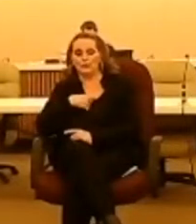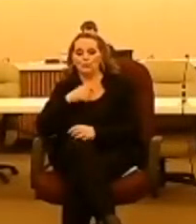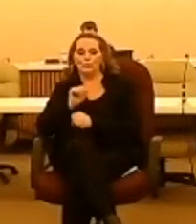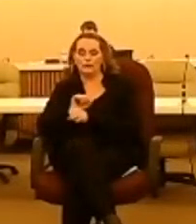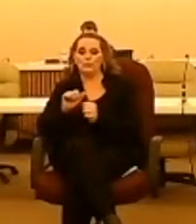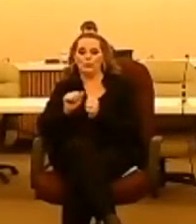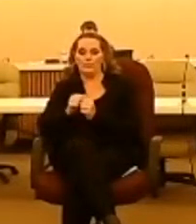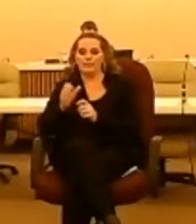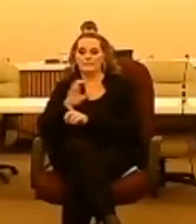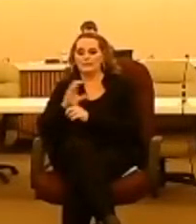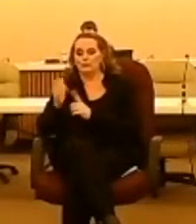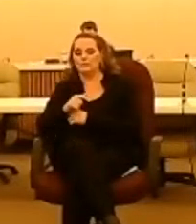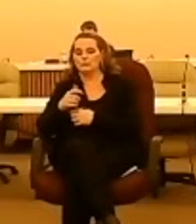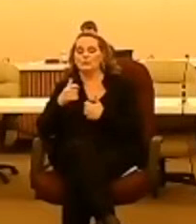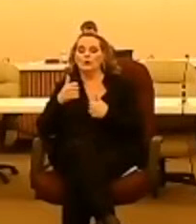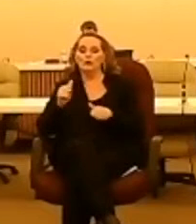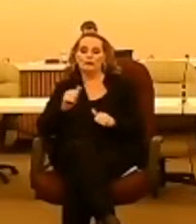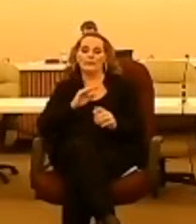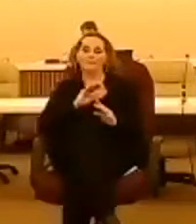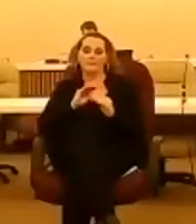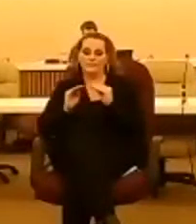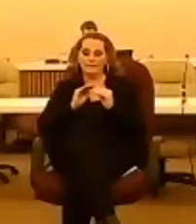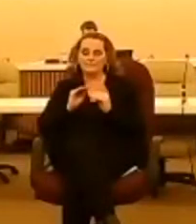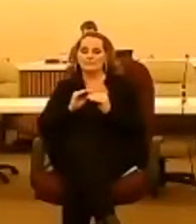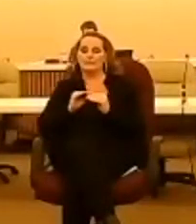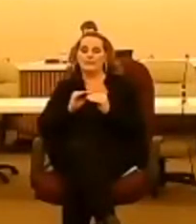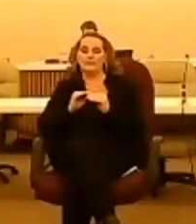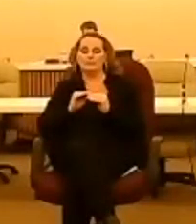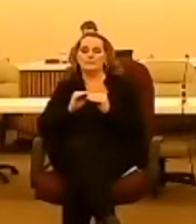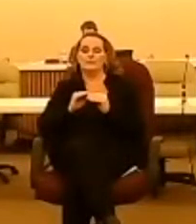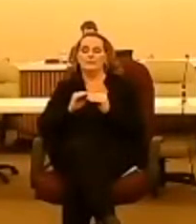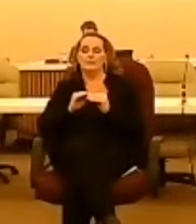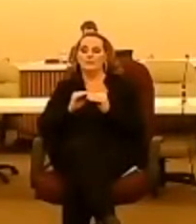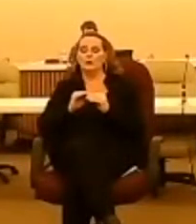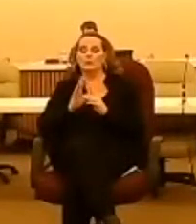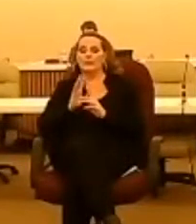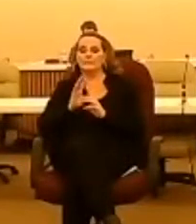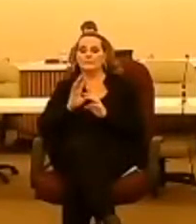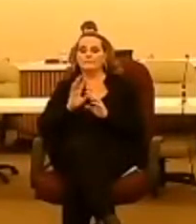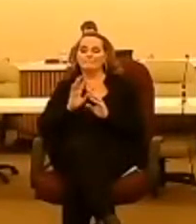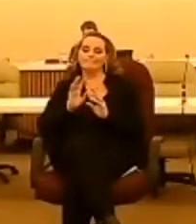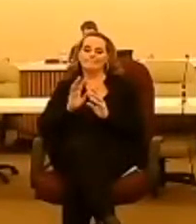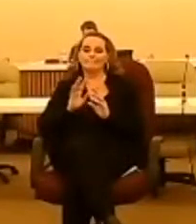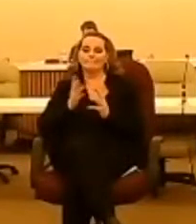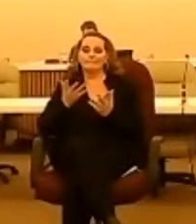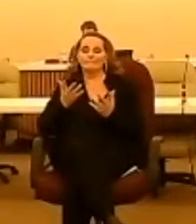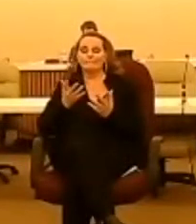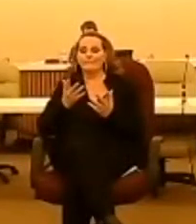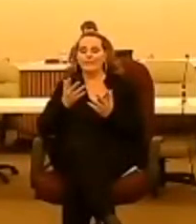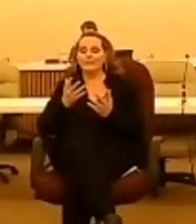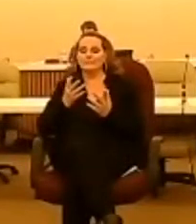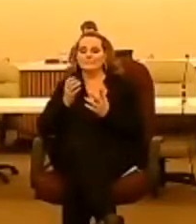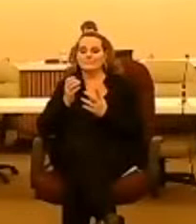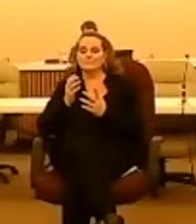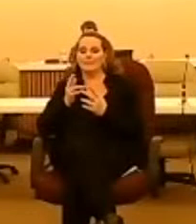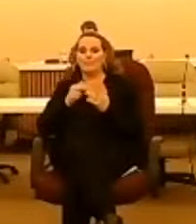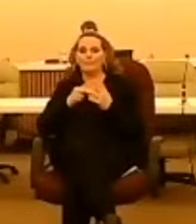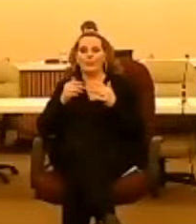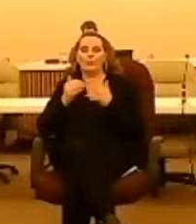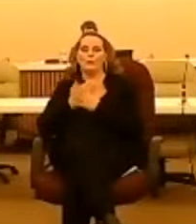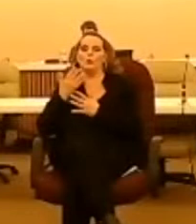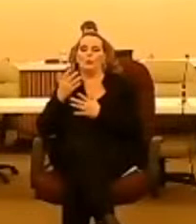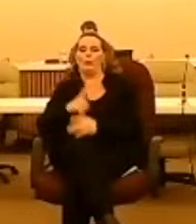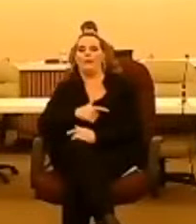to fix up and, give a new life to something that otherwise would be a vacant,